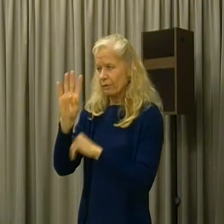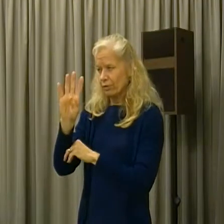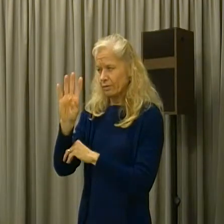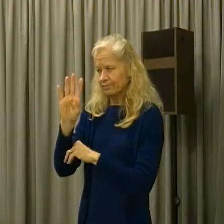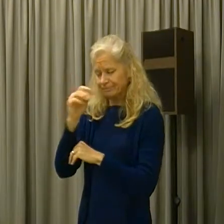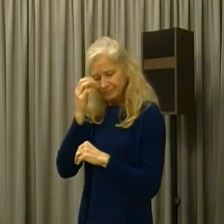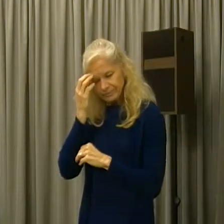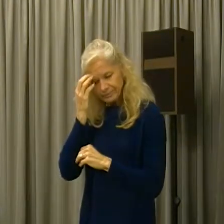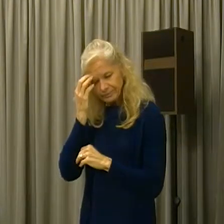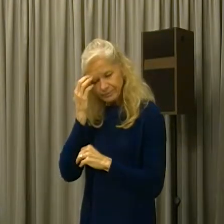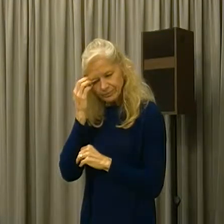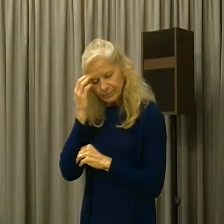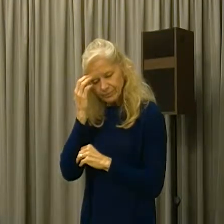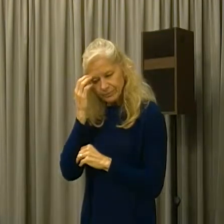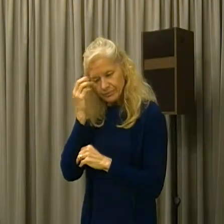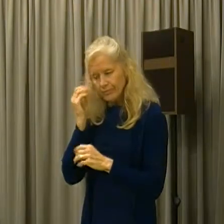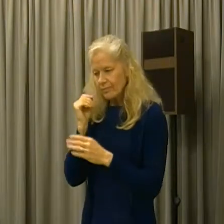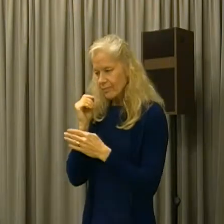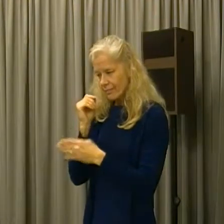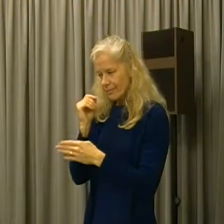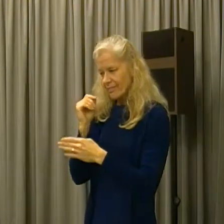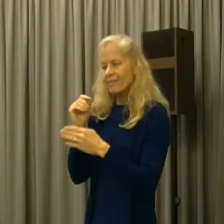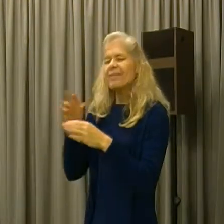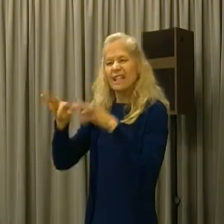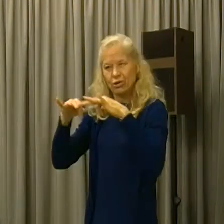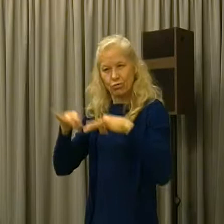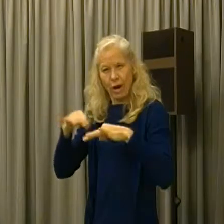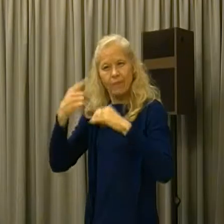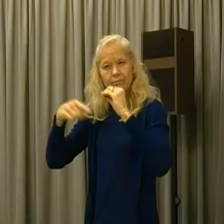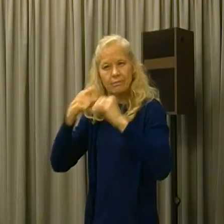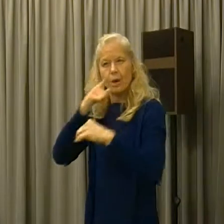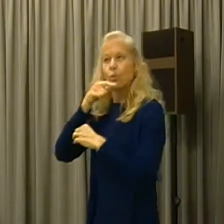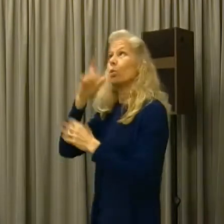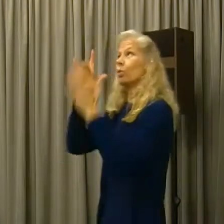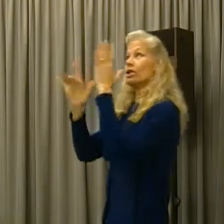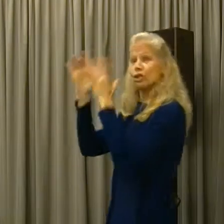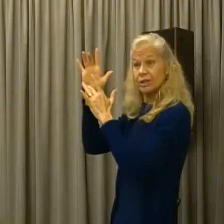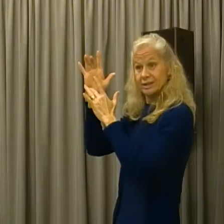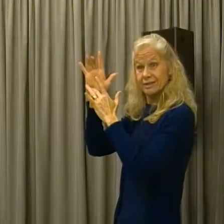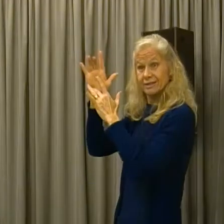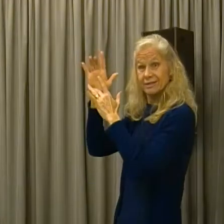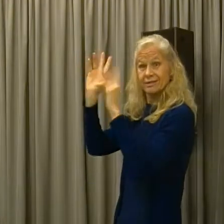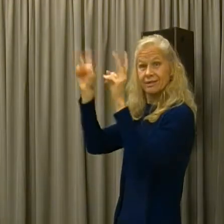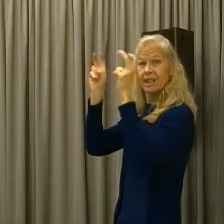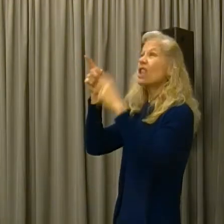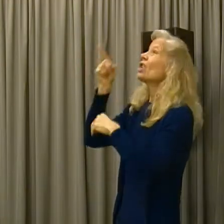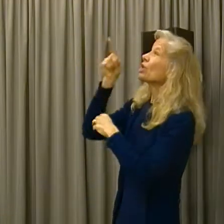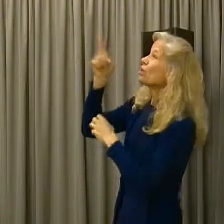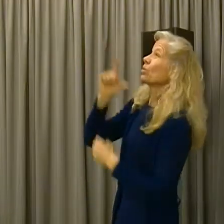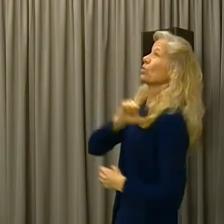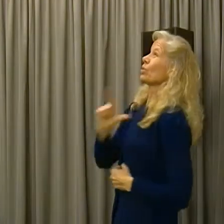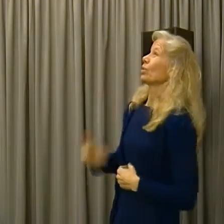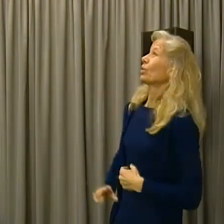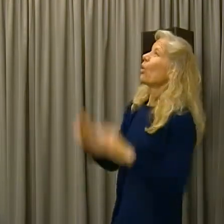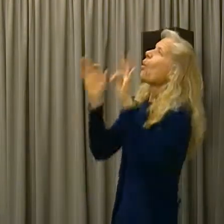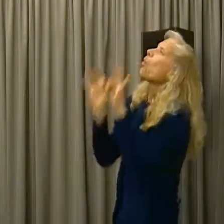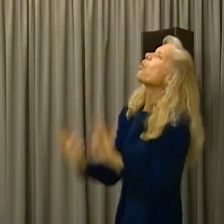Lord, to receive glory and honor and power. For Thou hast created all